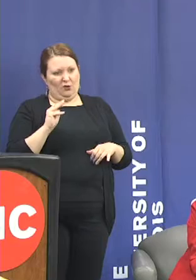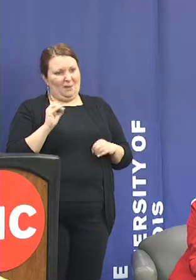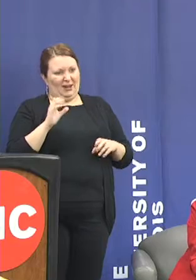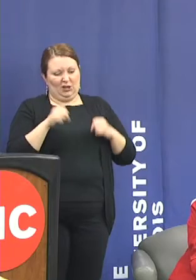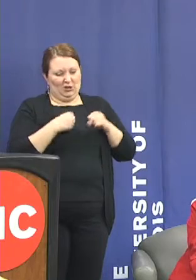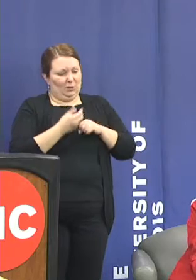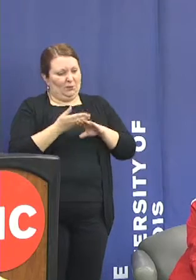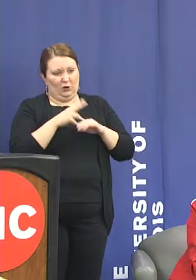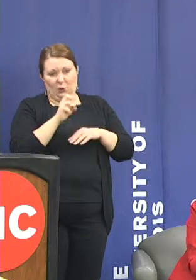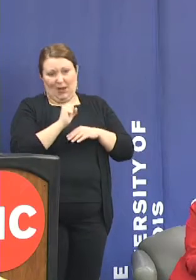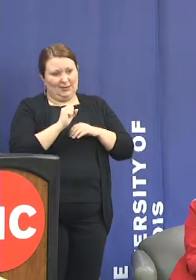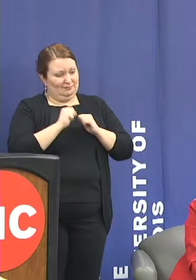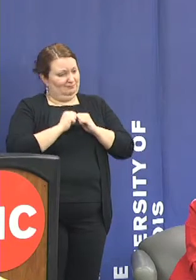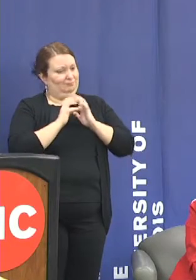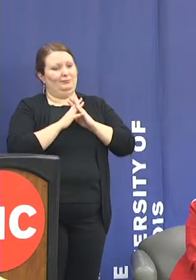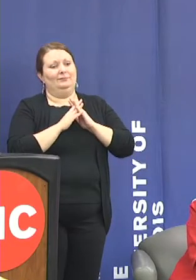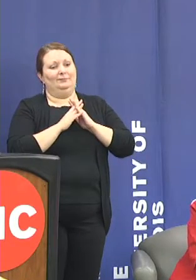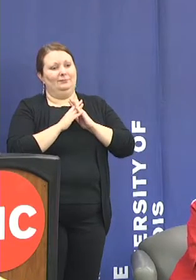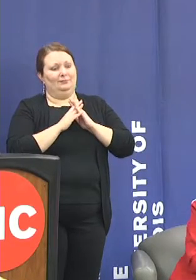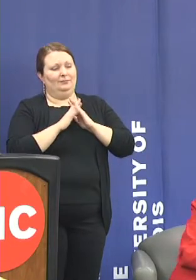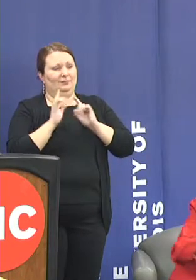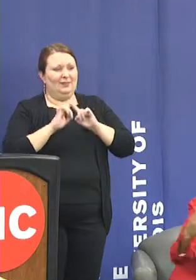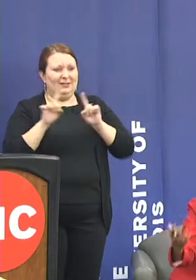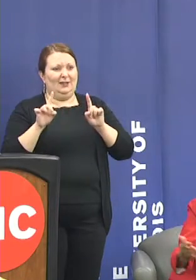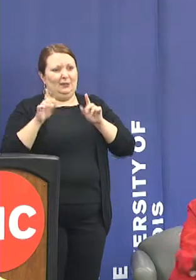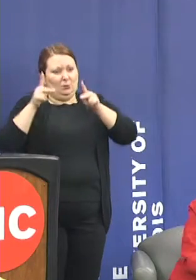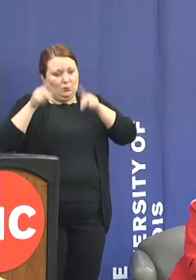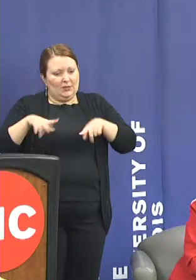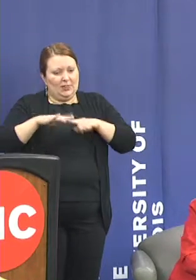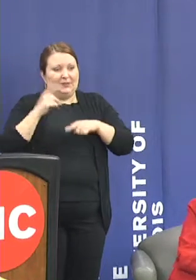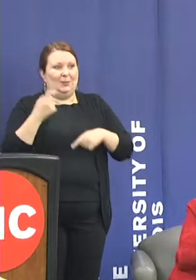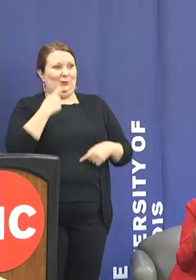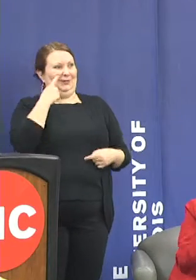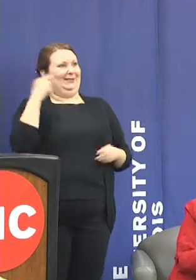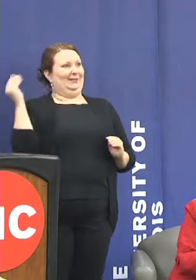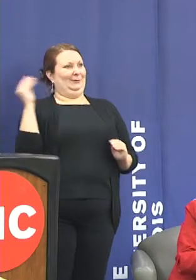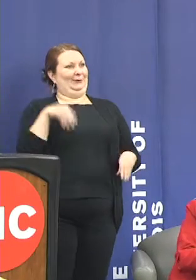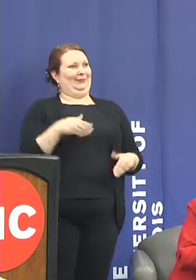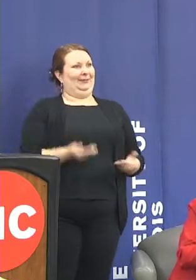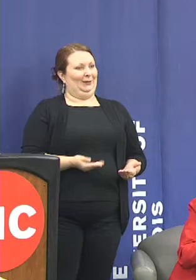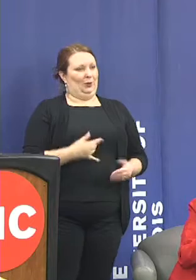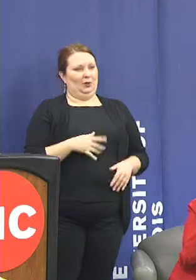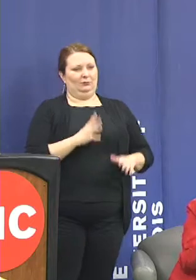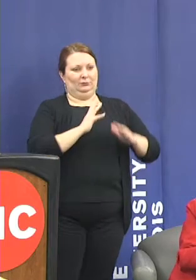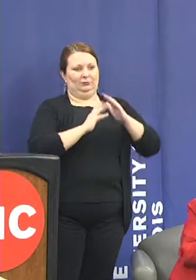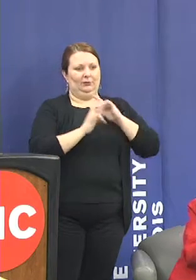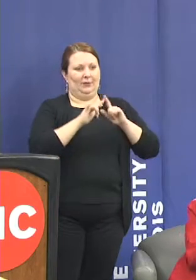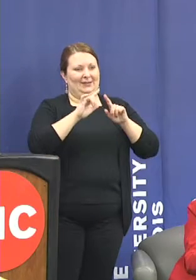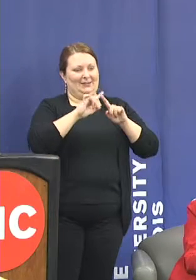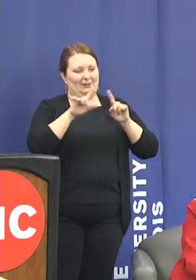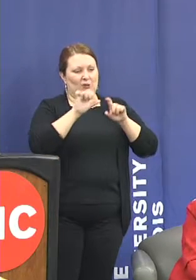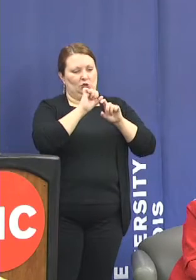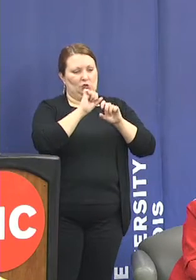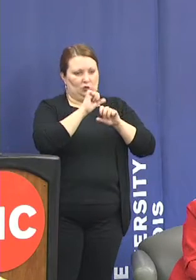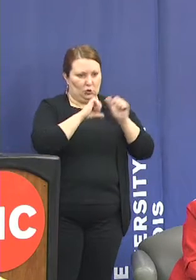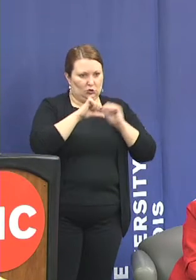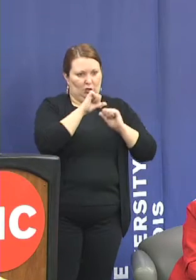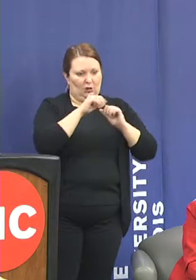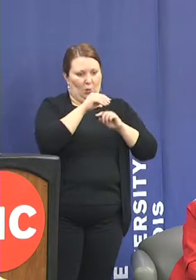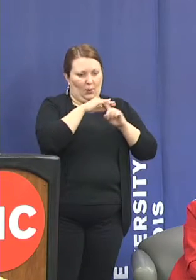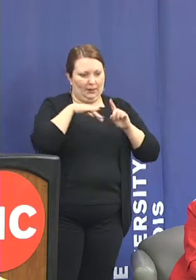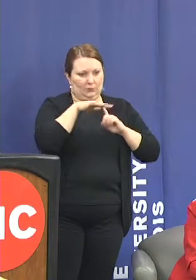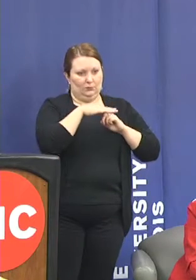before the United States was formed, right? Well, that's a different person than someone who came recently or who comes from a different social location, et cetera.